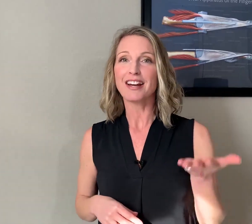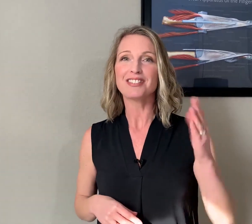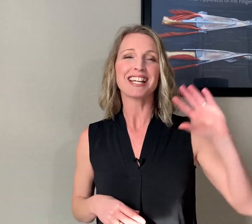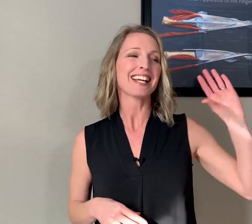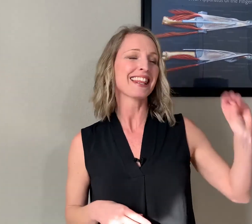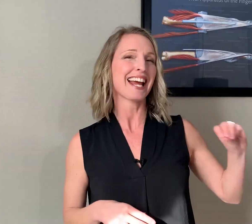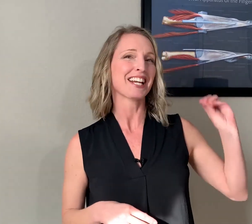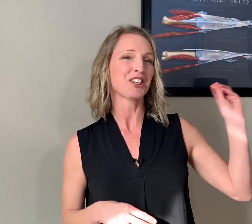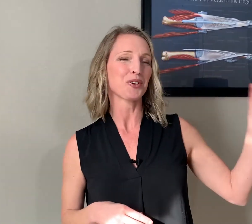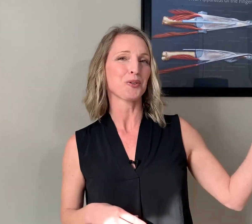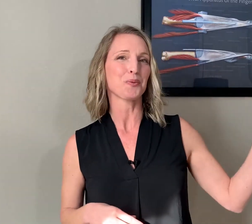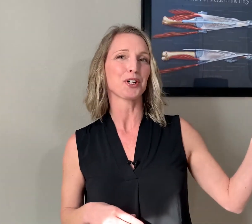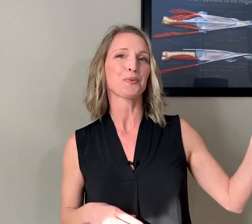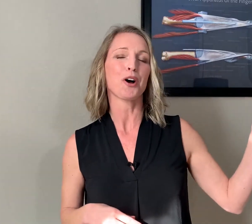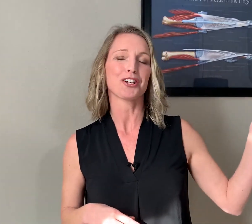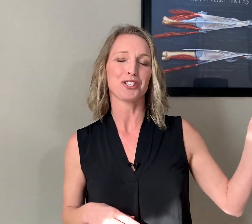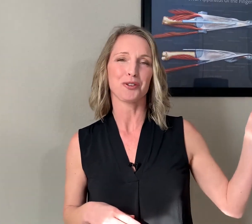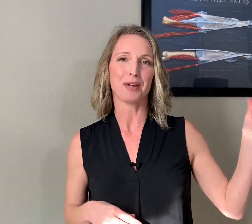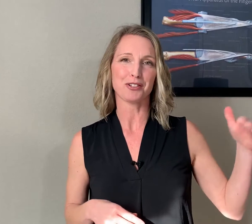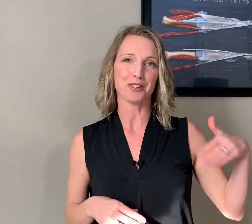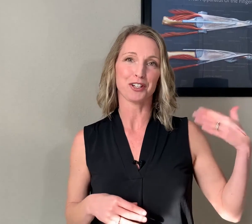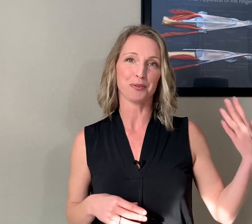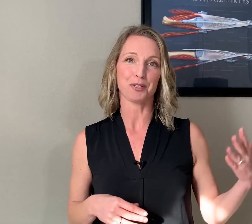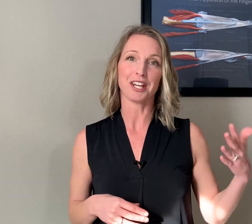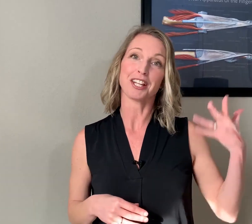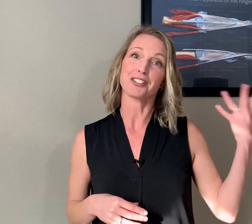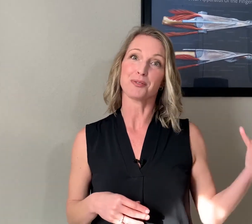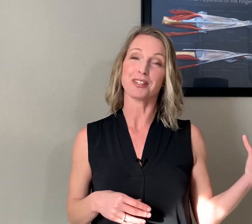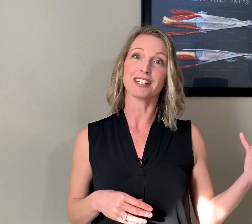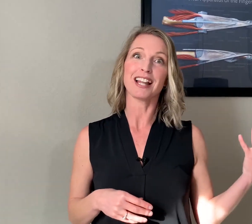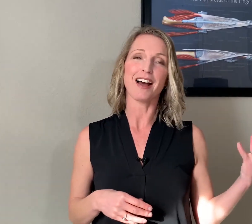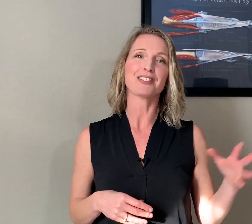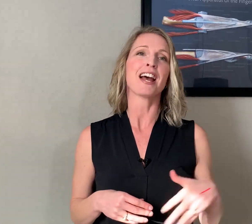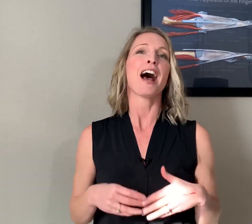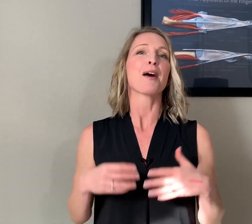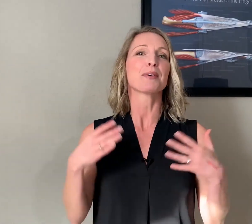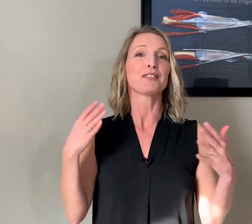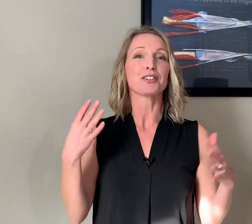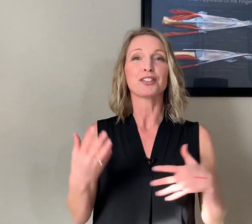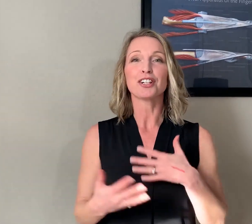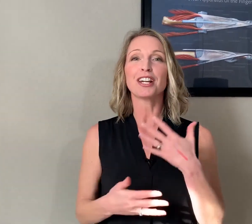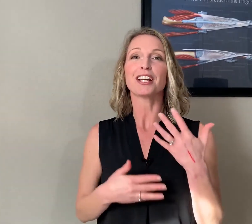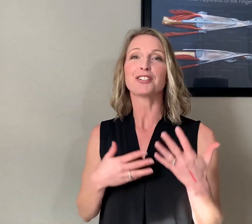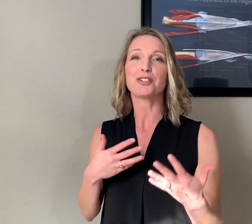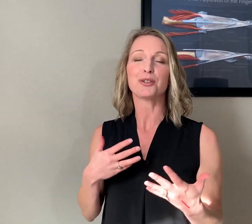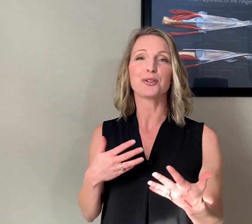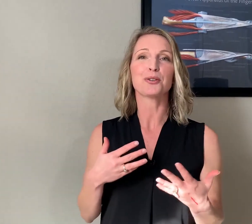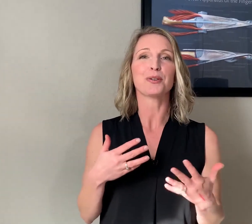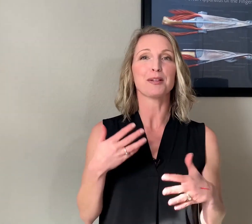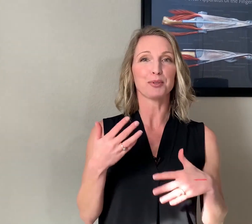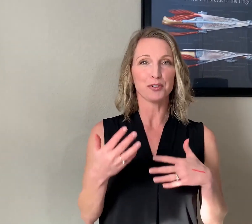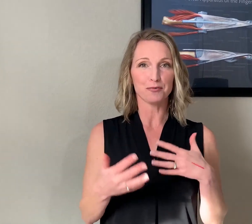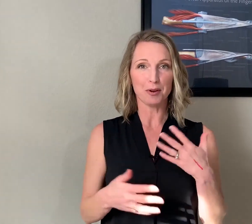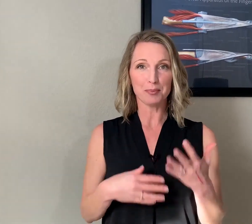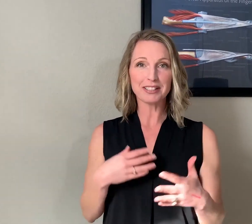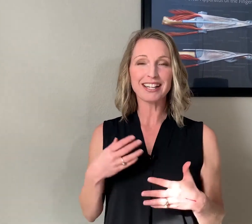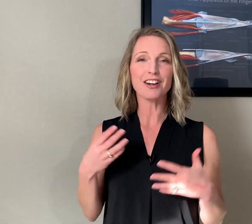lefty, then you would want to make sure that you're communicating just with the left. But if you're looking to improve mobility on